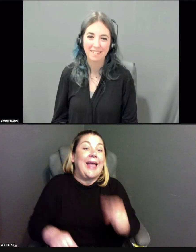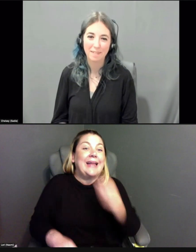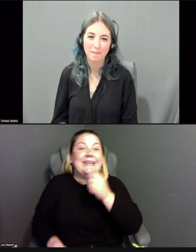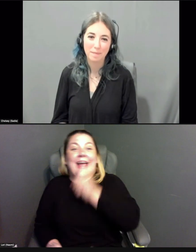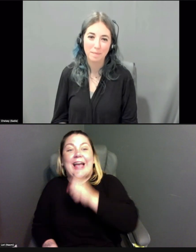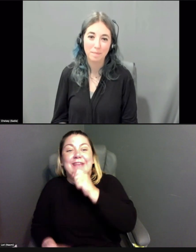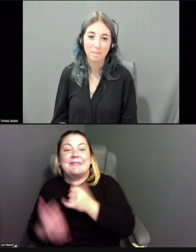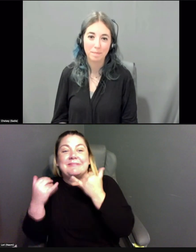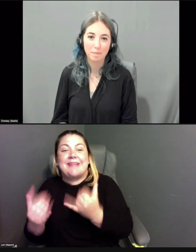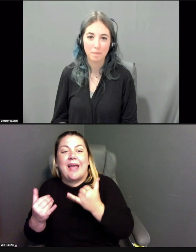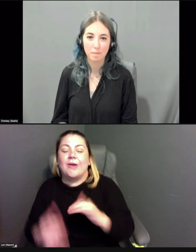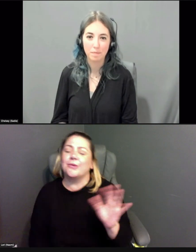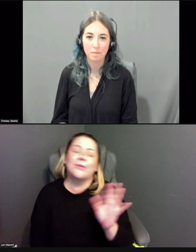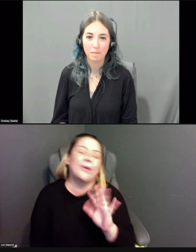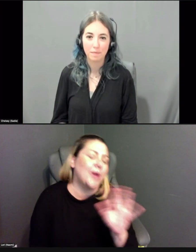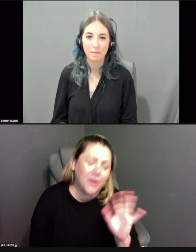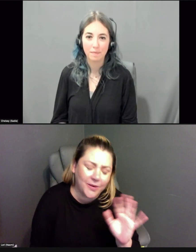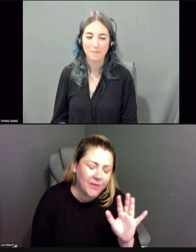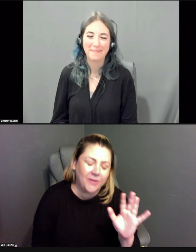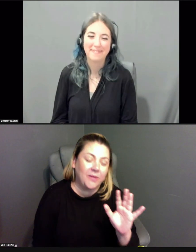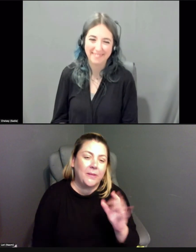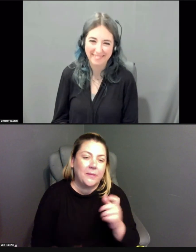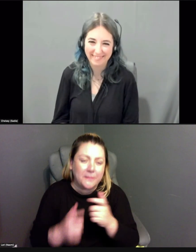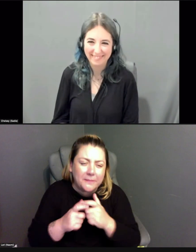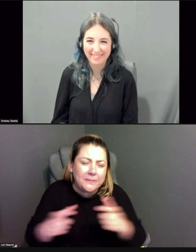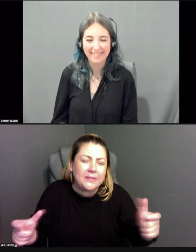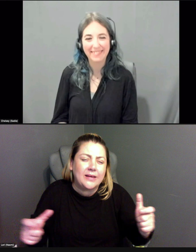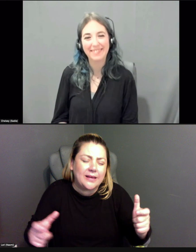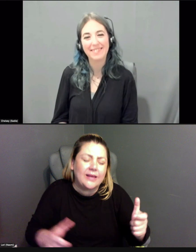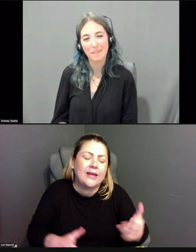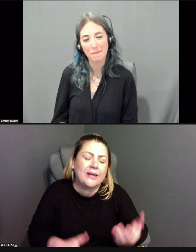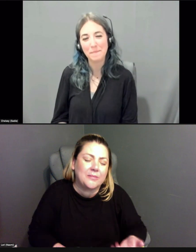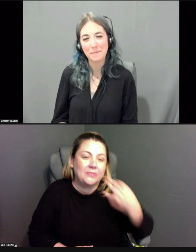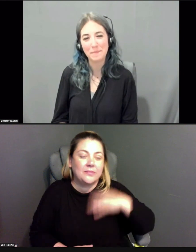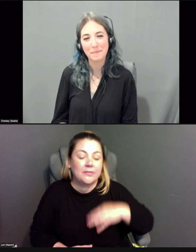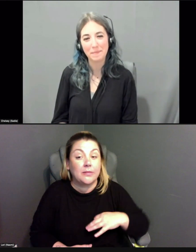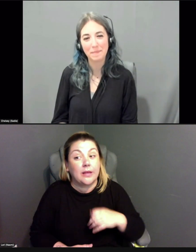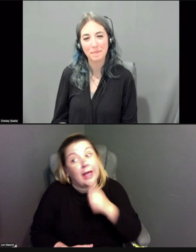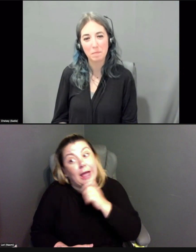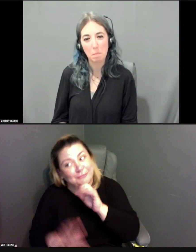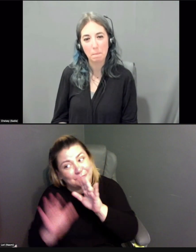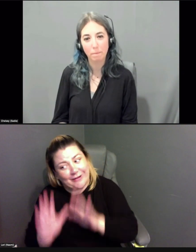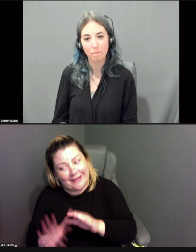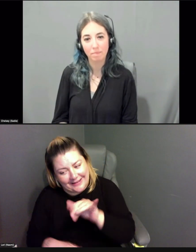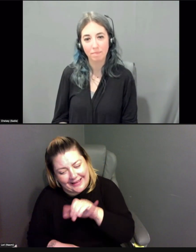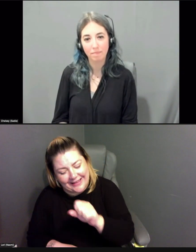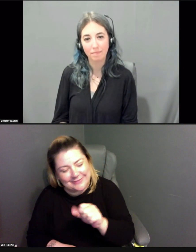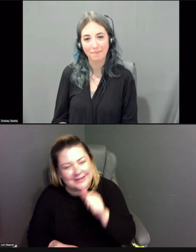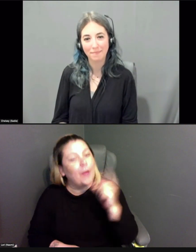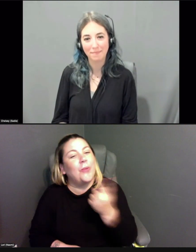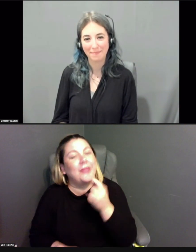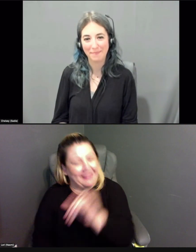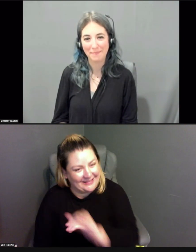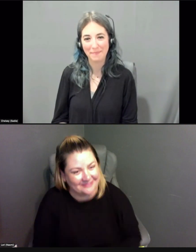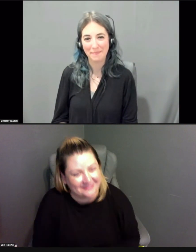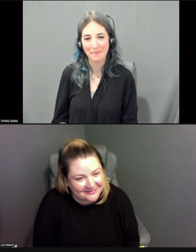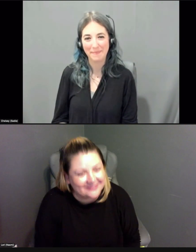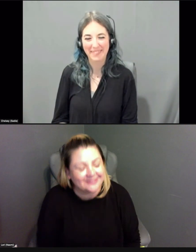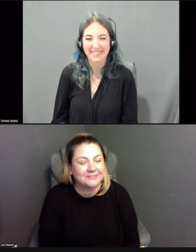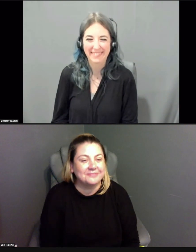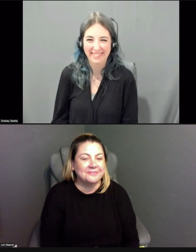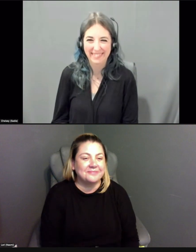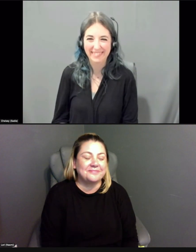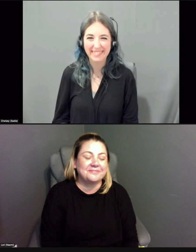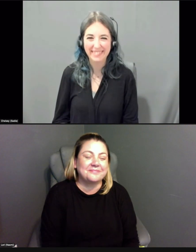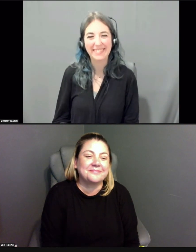It's a much bigger payoff than that. Not that ice cream isn't great, because it is. And if